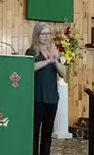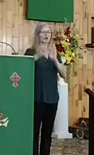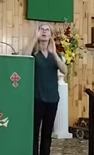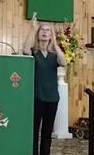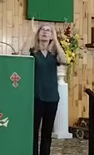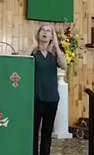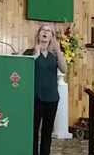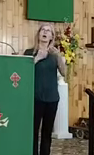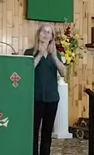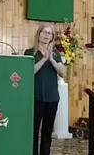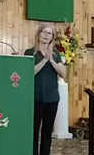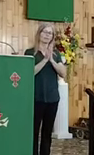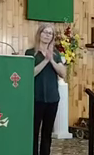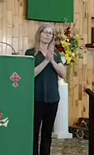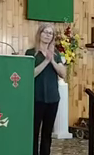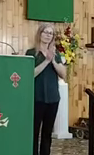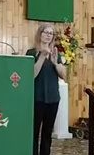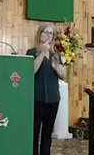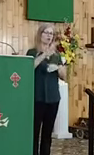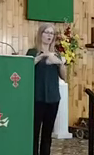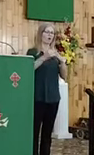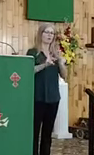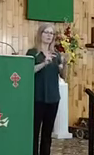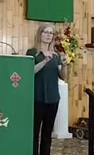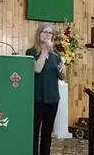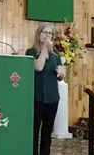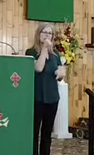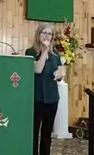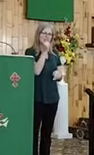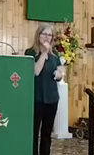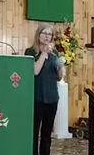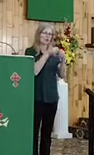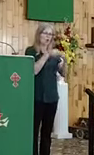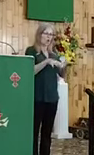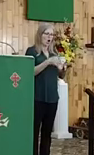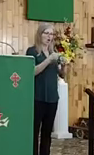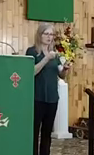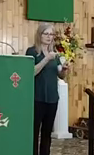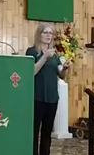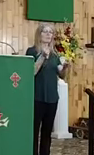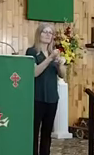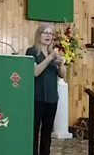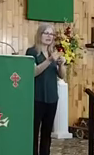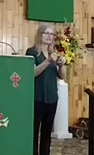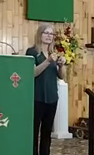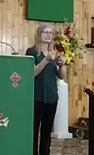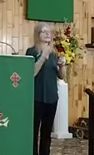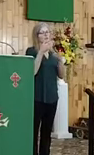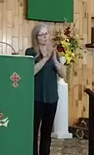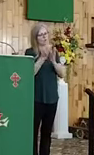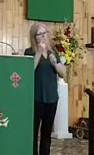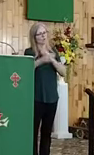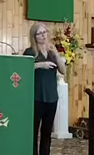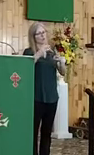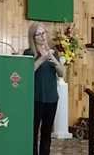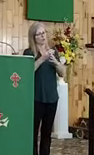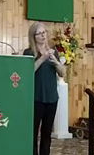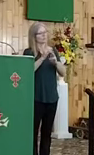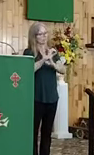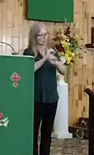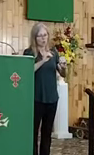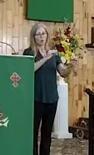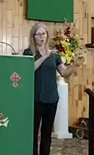prayer. For all who have suffered loss from acts of violence, and for a world free from terror and war, let